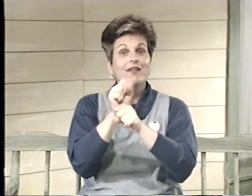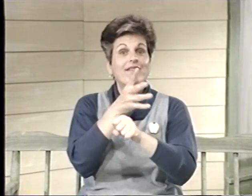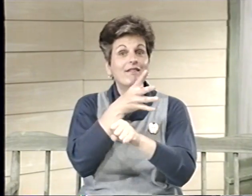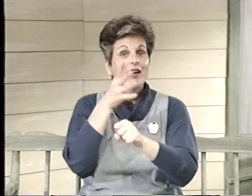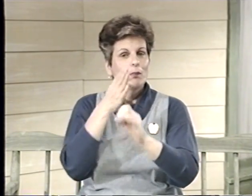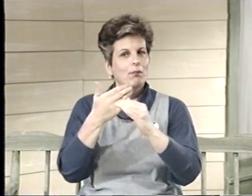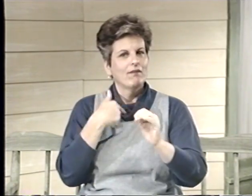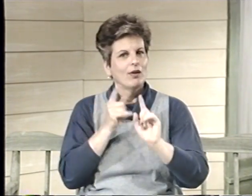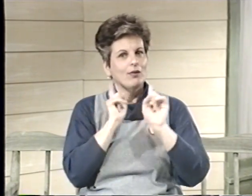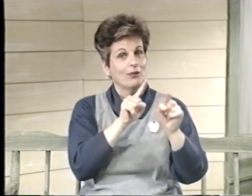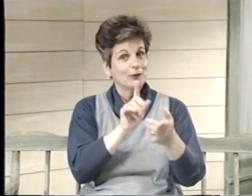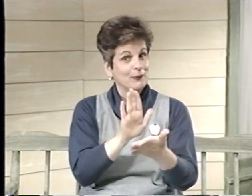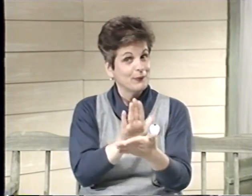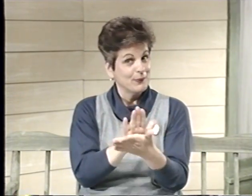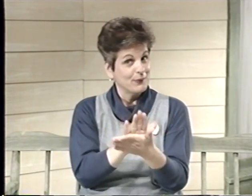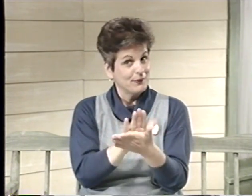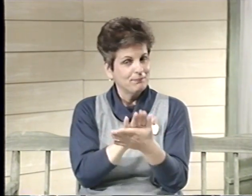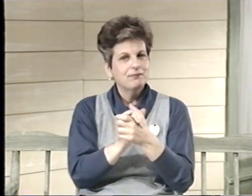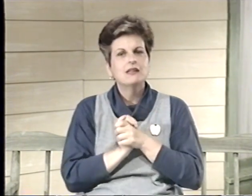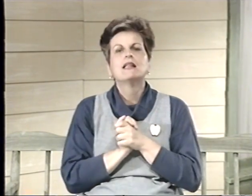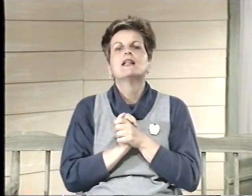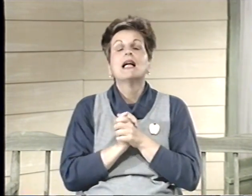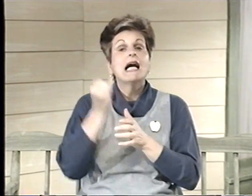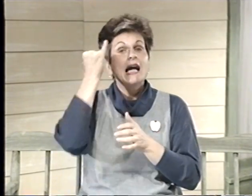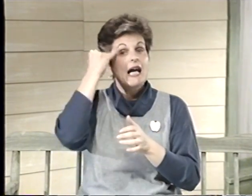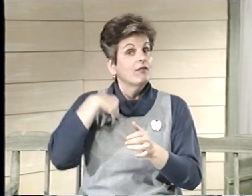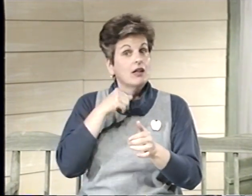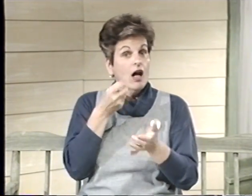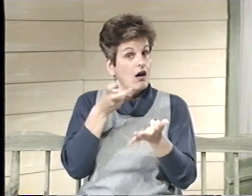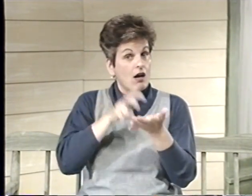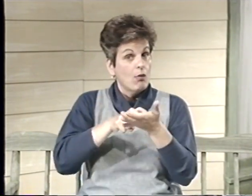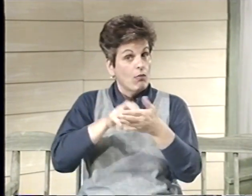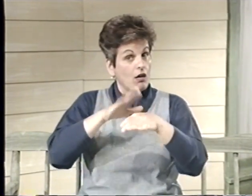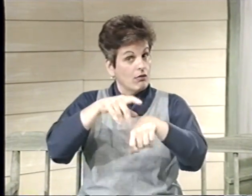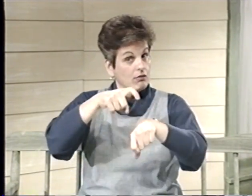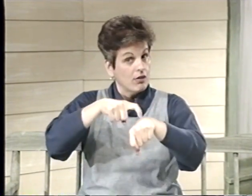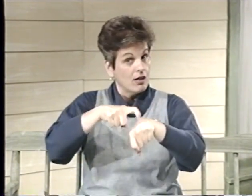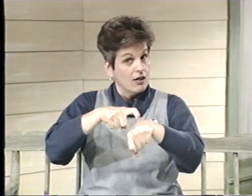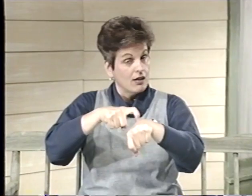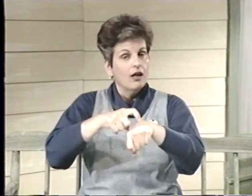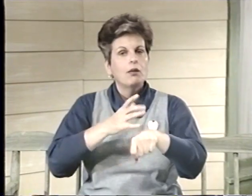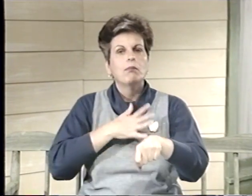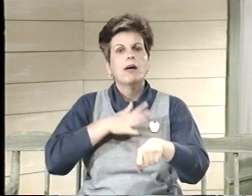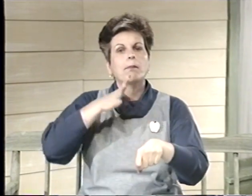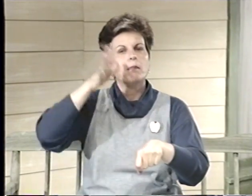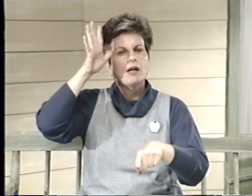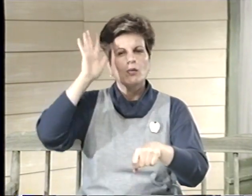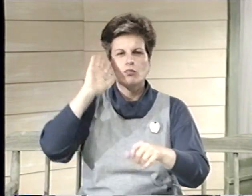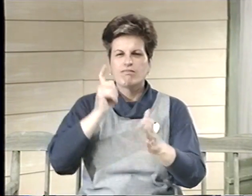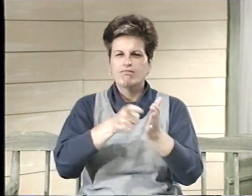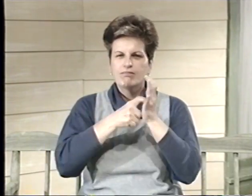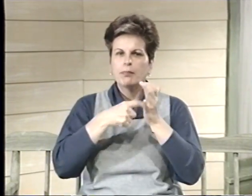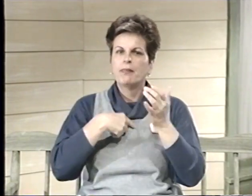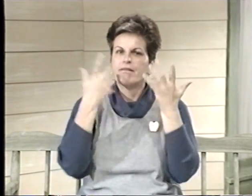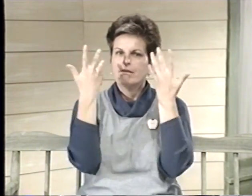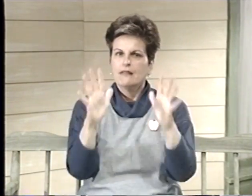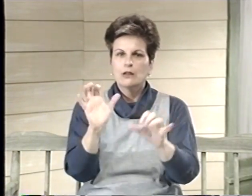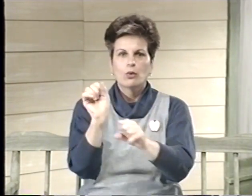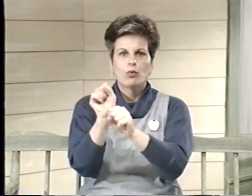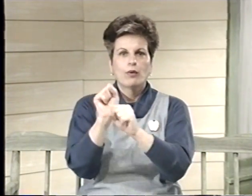my chores before I went to school. If I didn't get up on time, my parents would make me finish